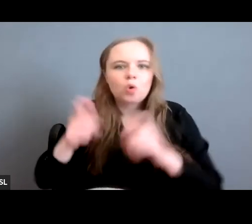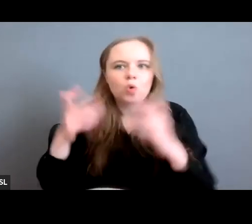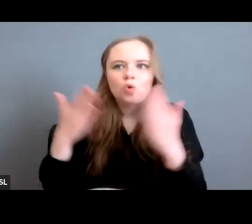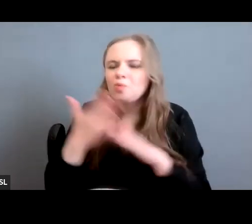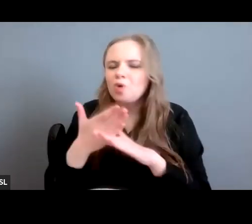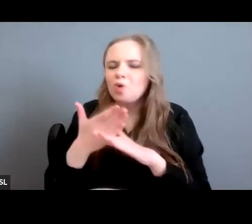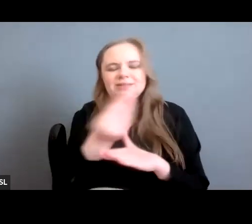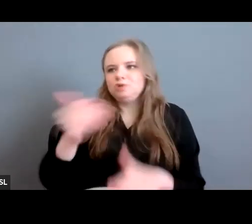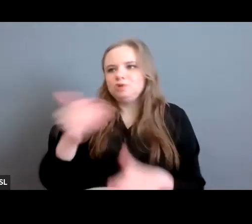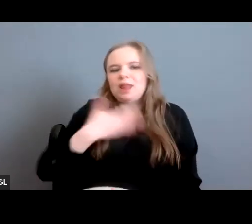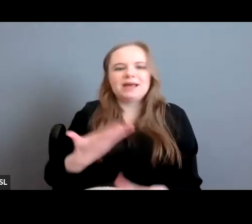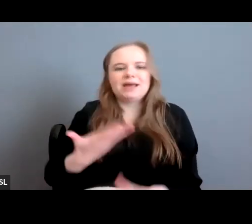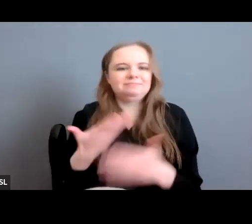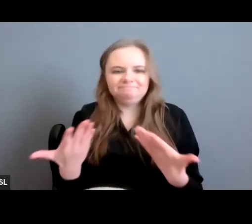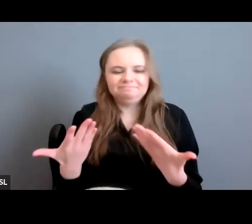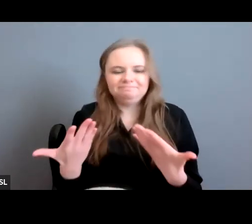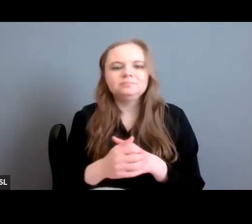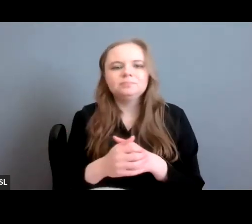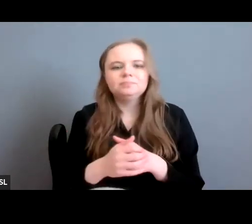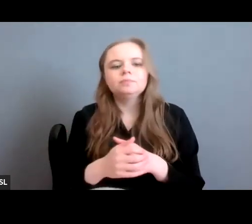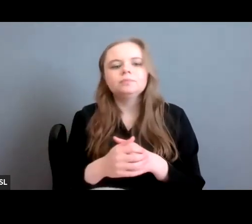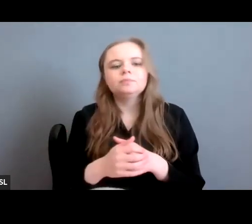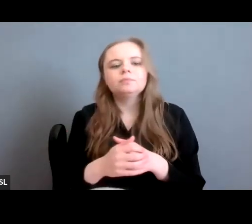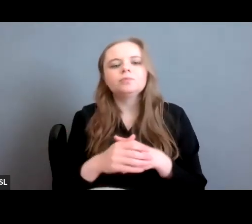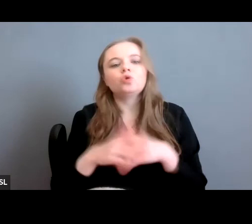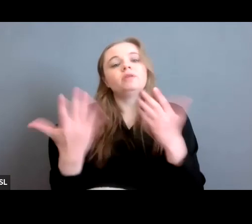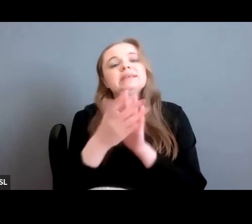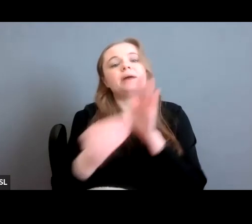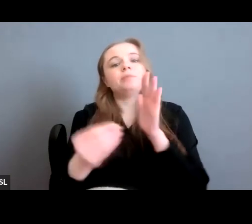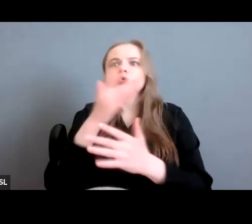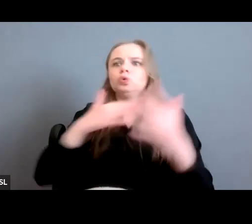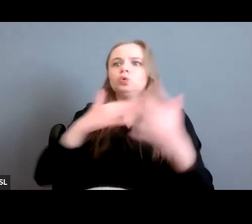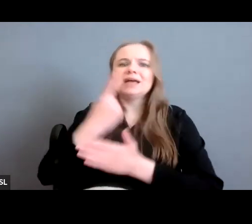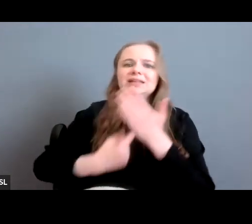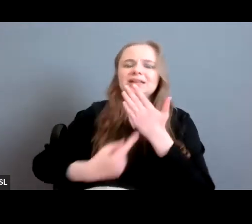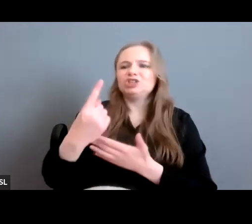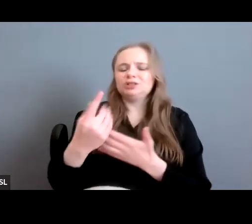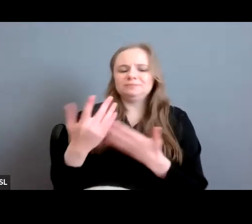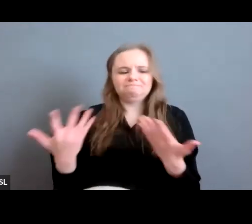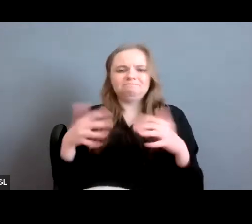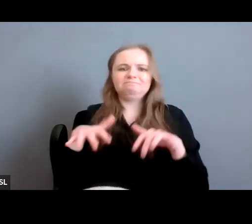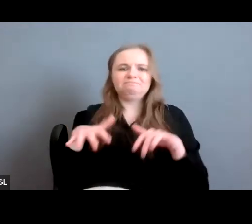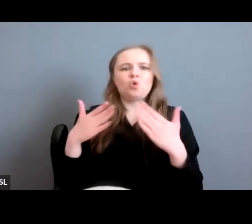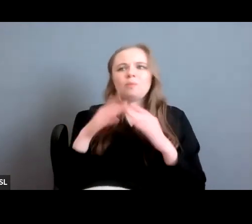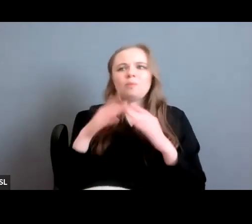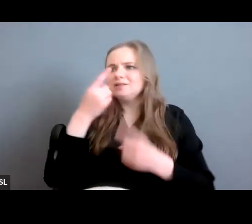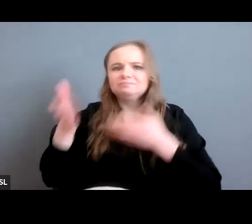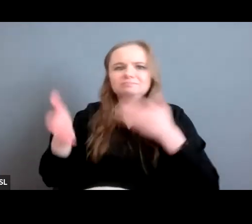would be understandable when it comes to social isolation and mental health and well-being. That has been a big thing that I